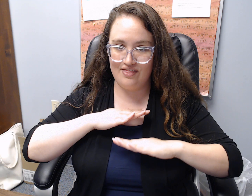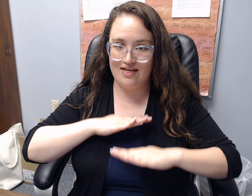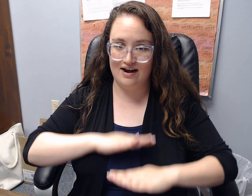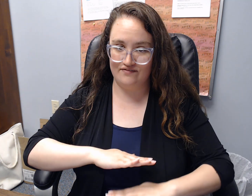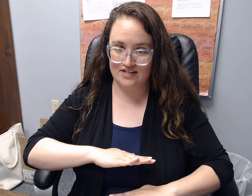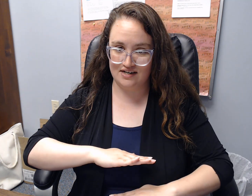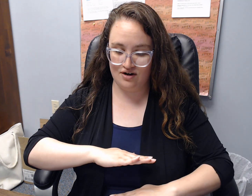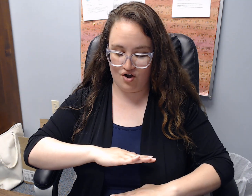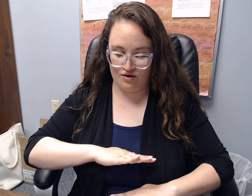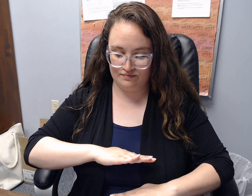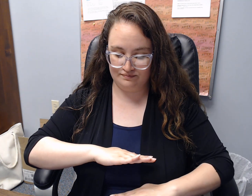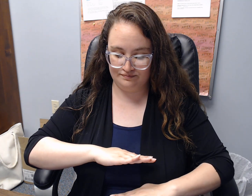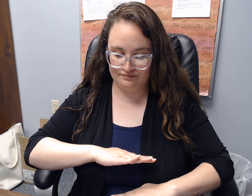and I've done it all.